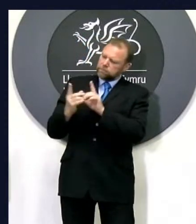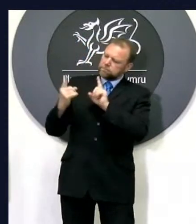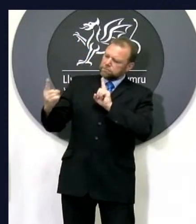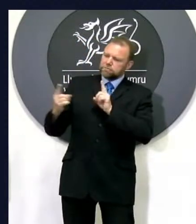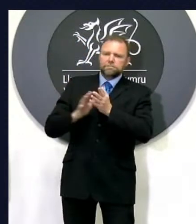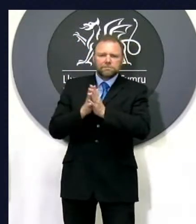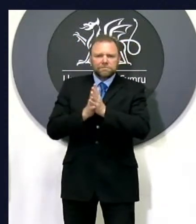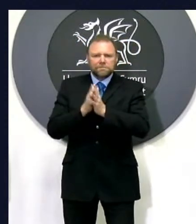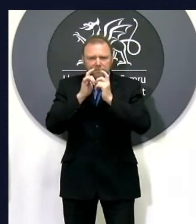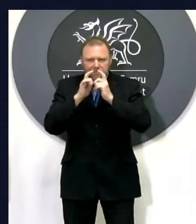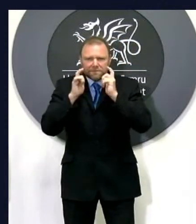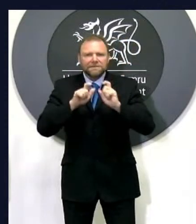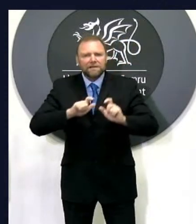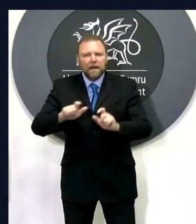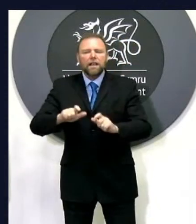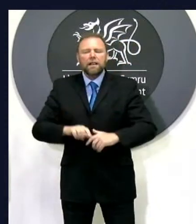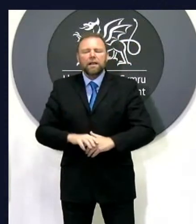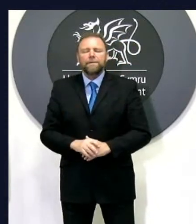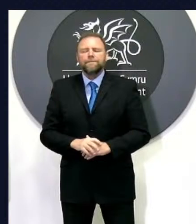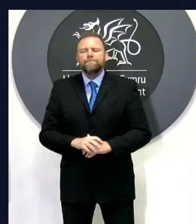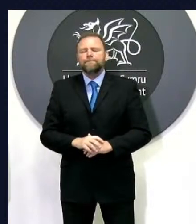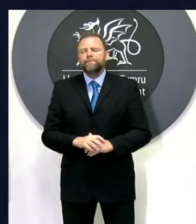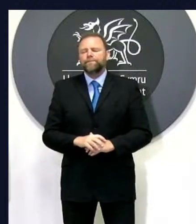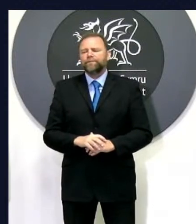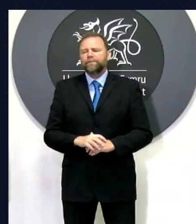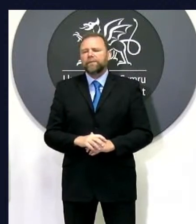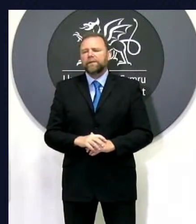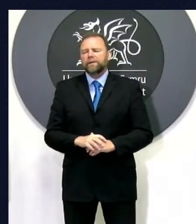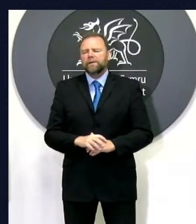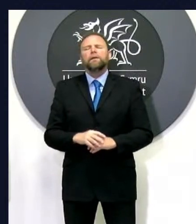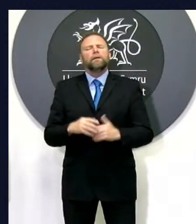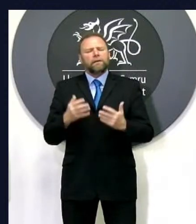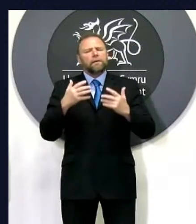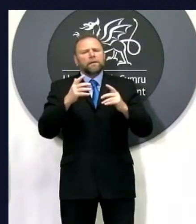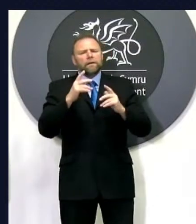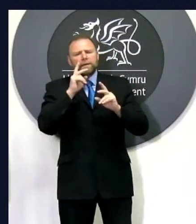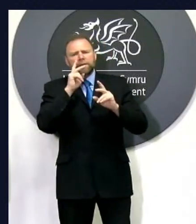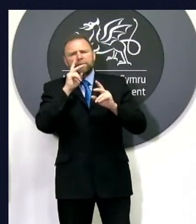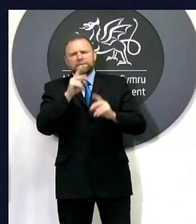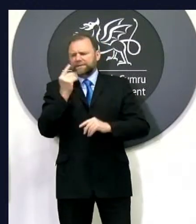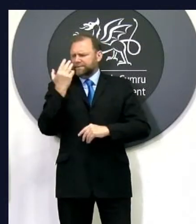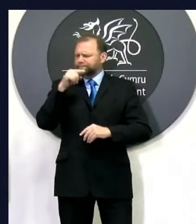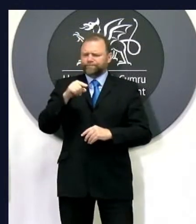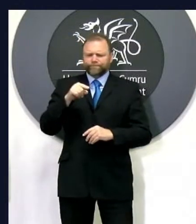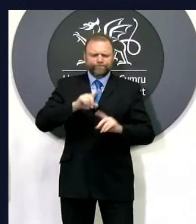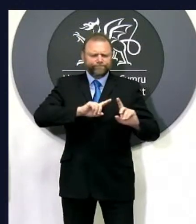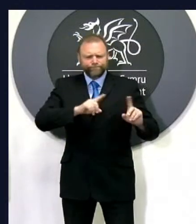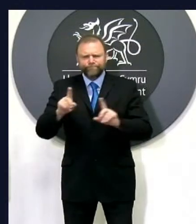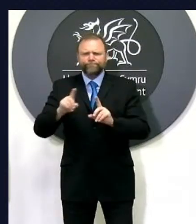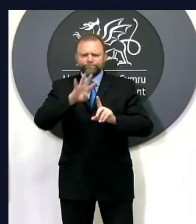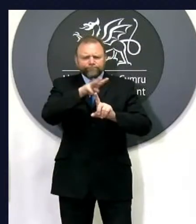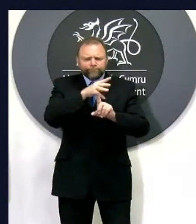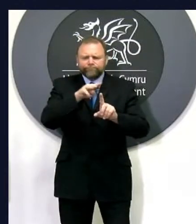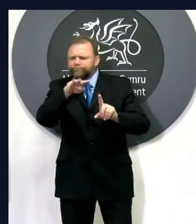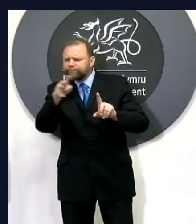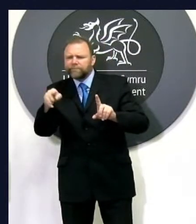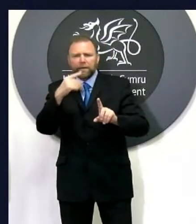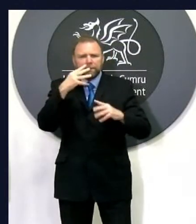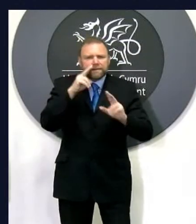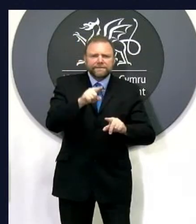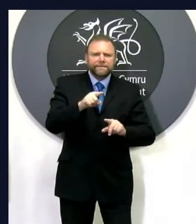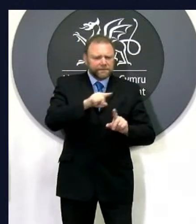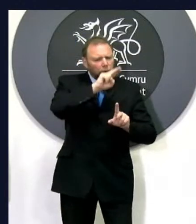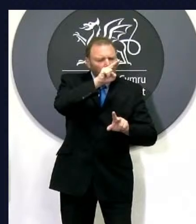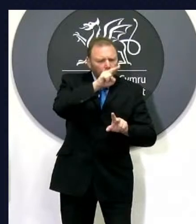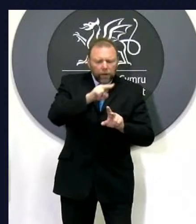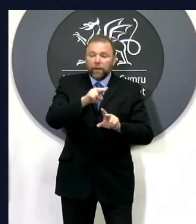restrictions. Now, we've seen in previous waves that numbers and rates of infection can go up very quickly and can be quite slow